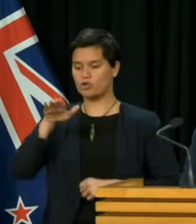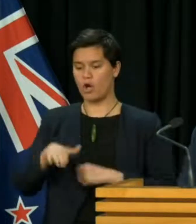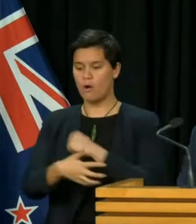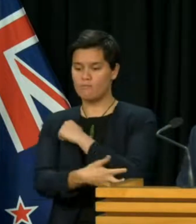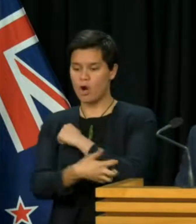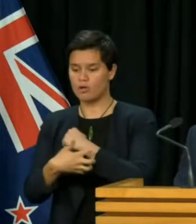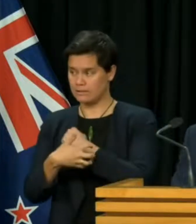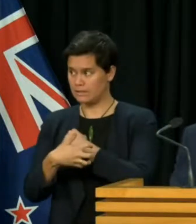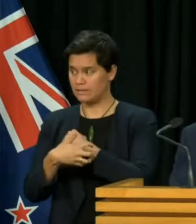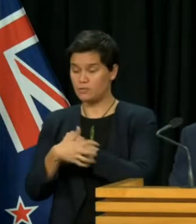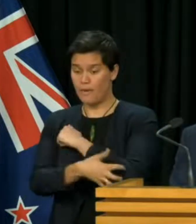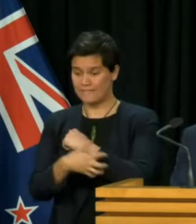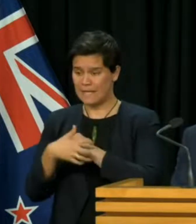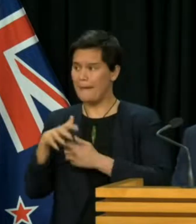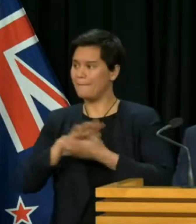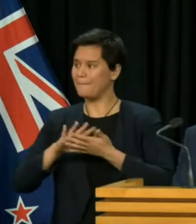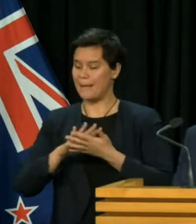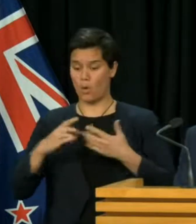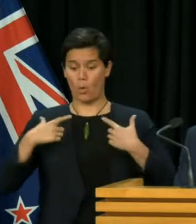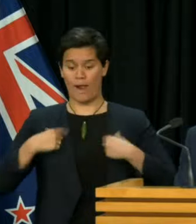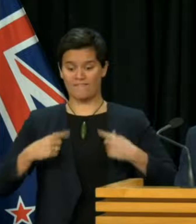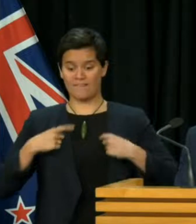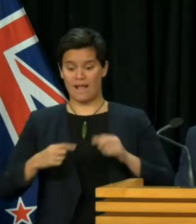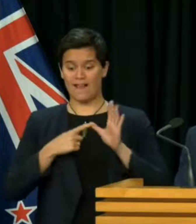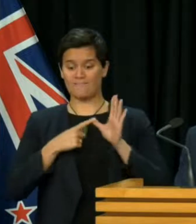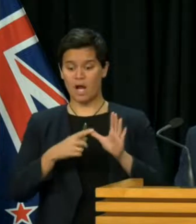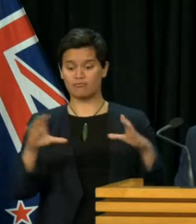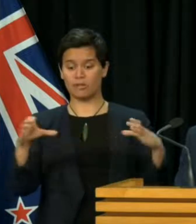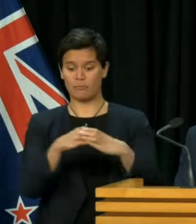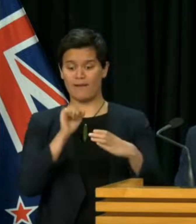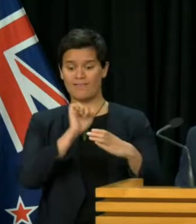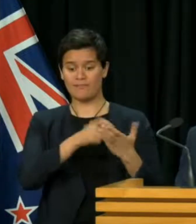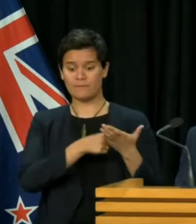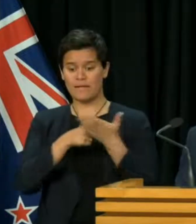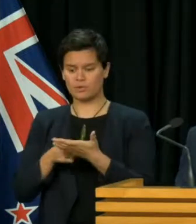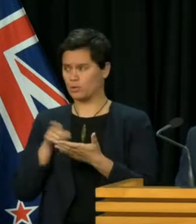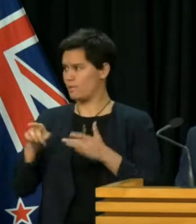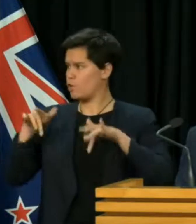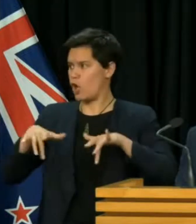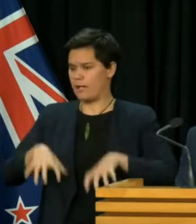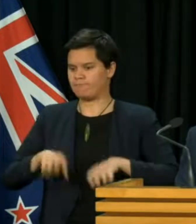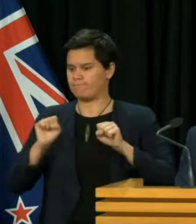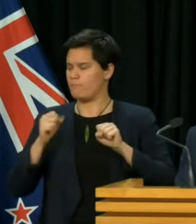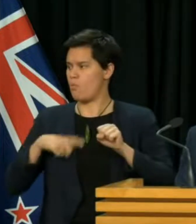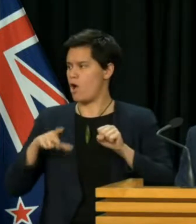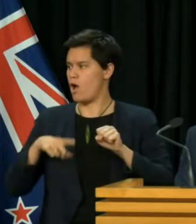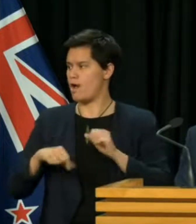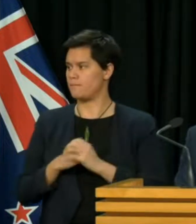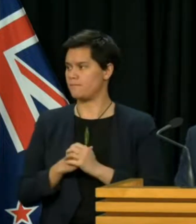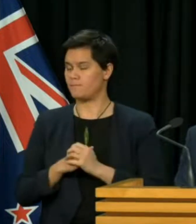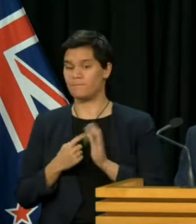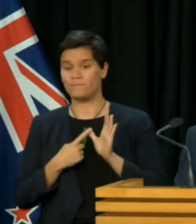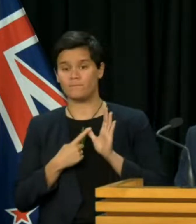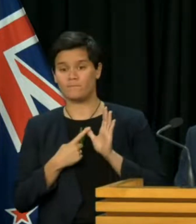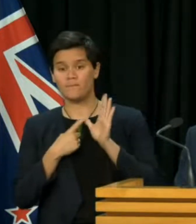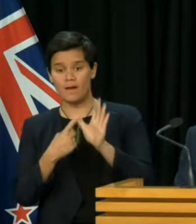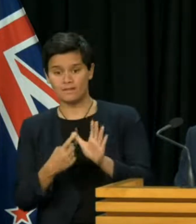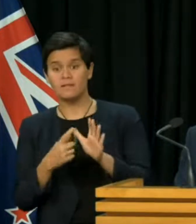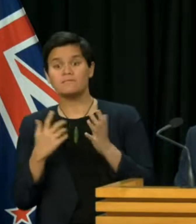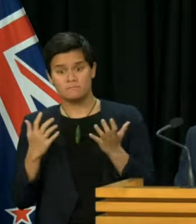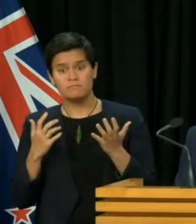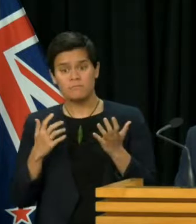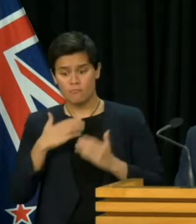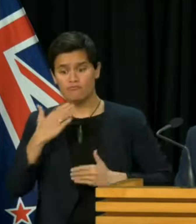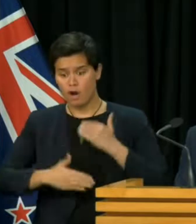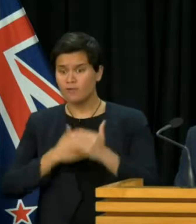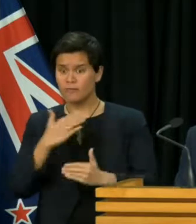Advisory Group's recommendations? Oh, well, the first thing I would say is that actually, we have made significant